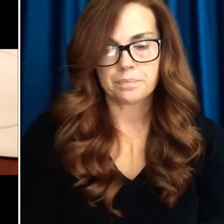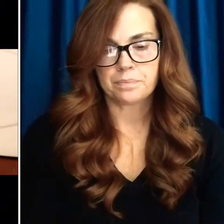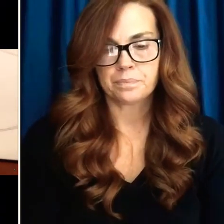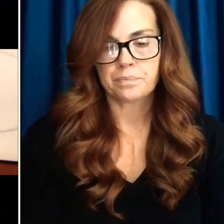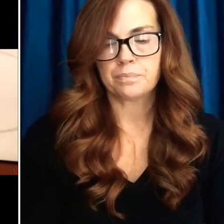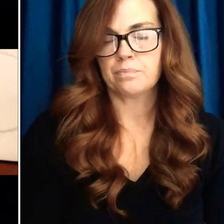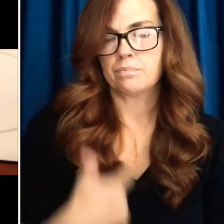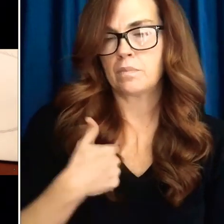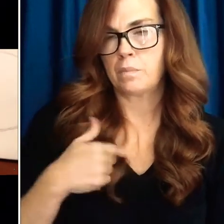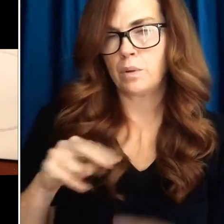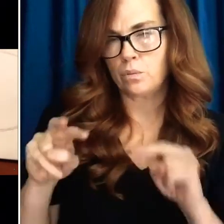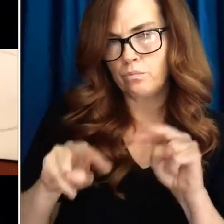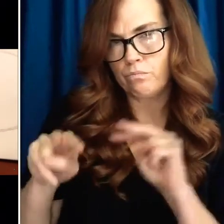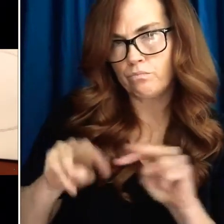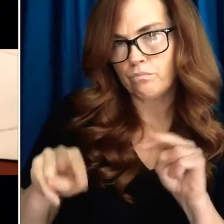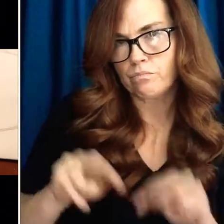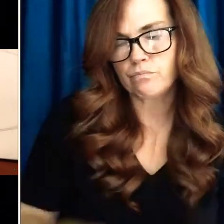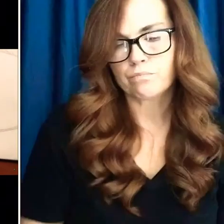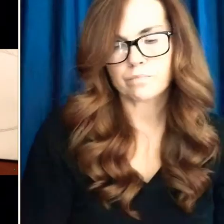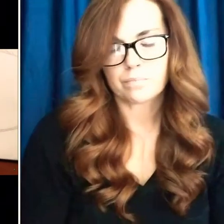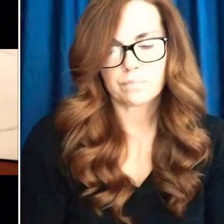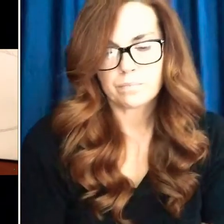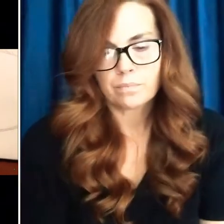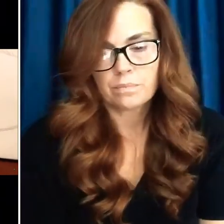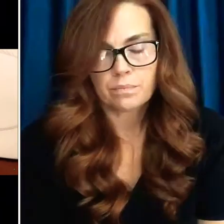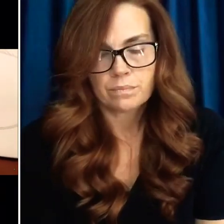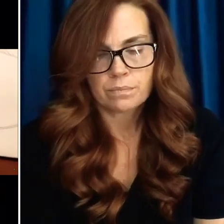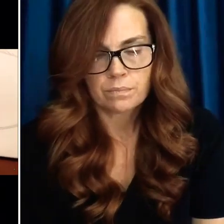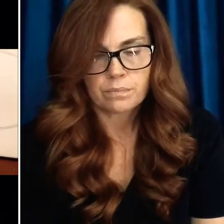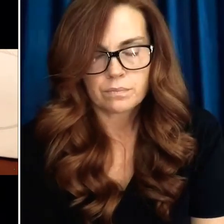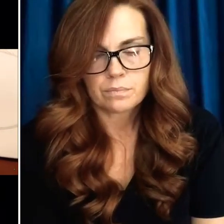this. Get some here.